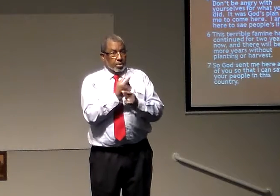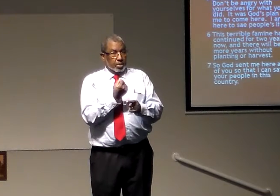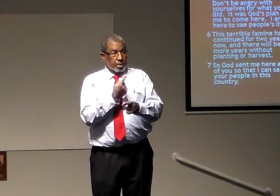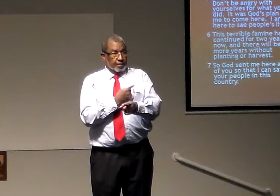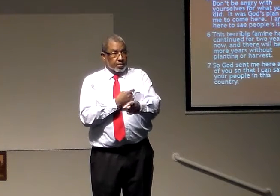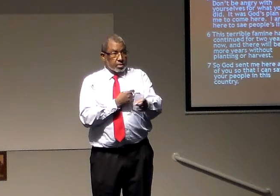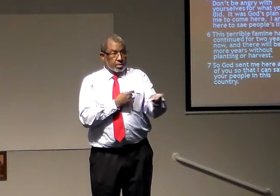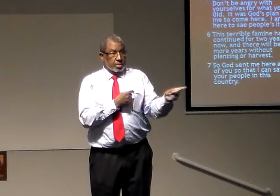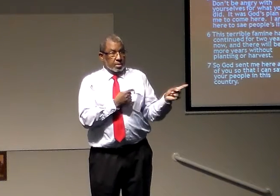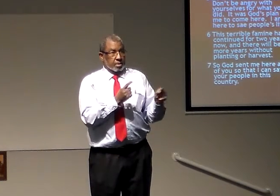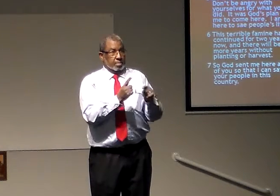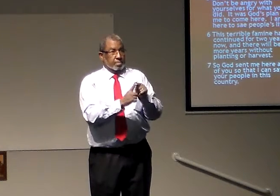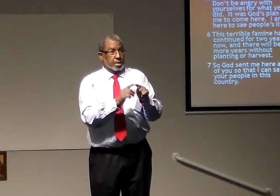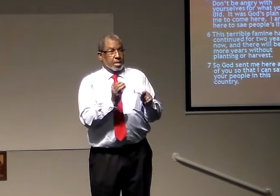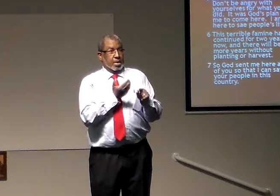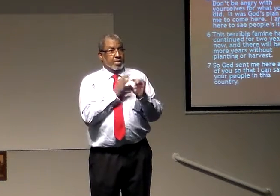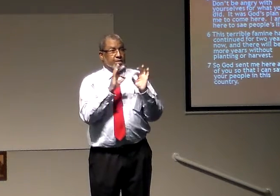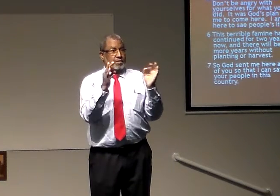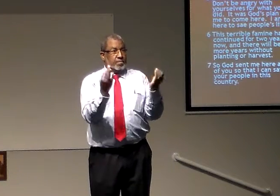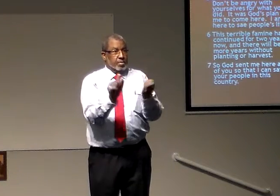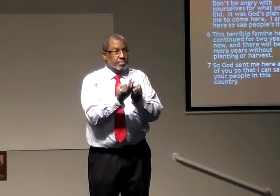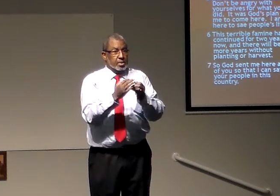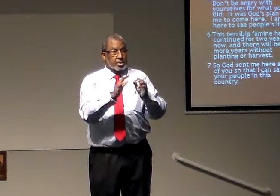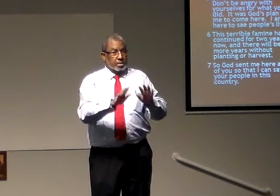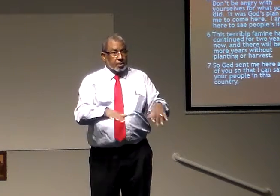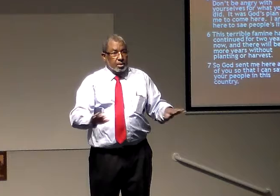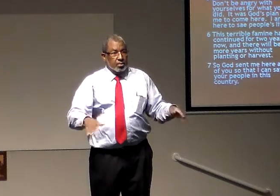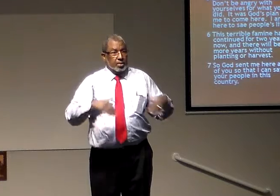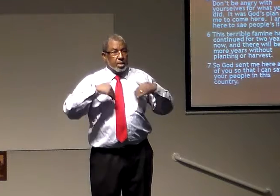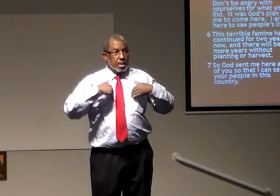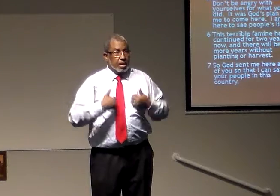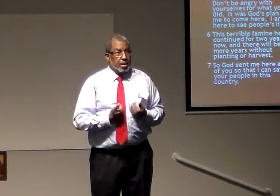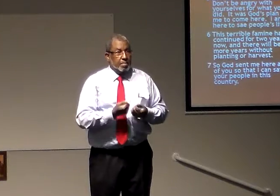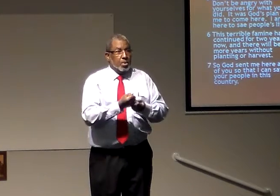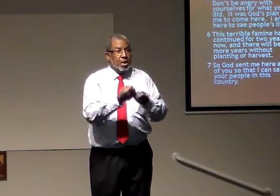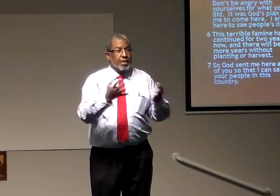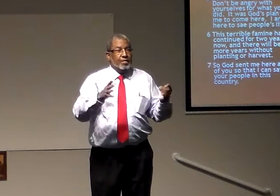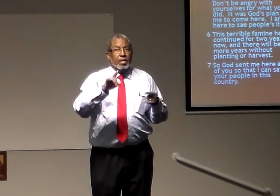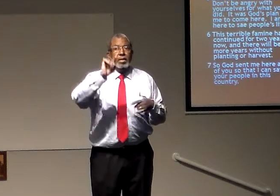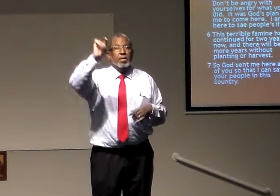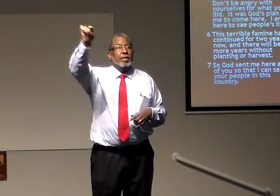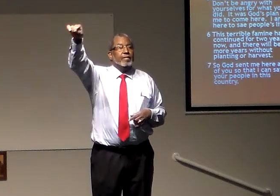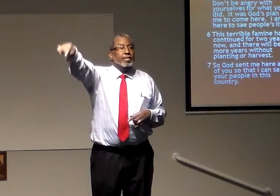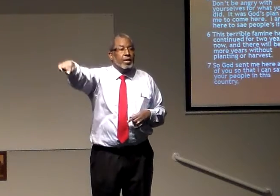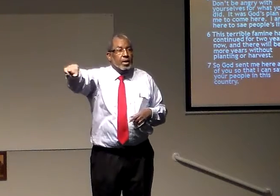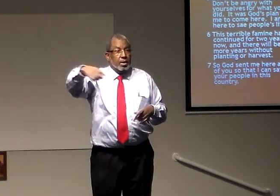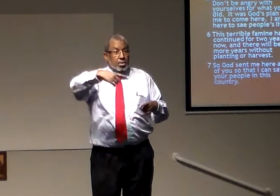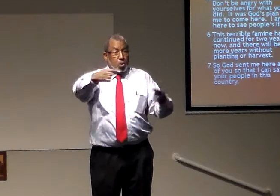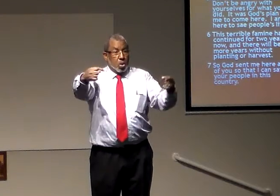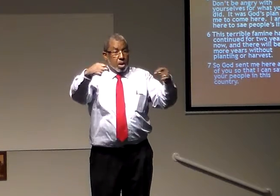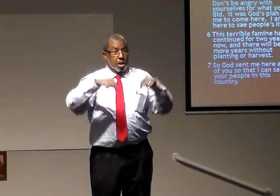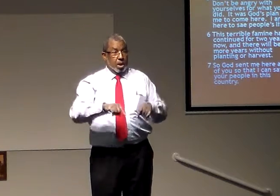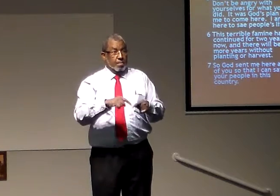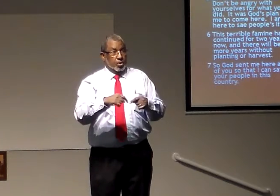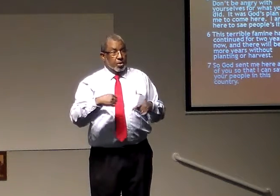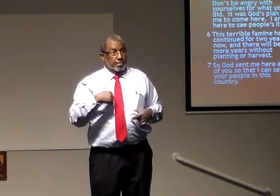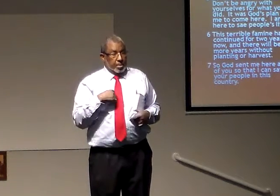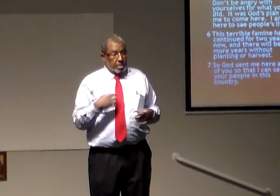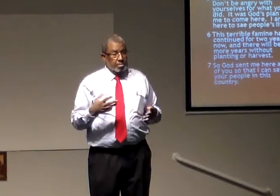All of my brothers and my family and the children, animals over there, you come over here to